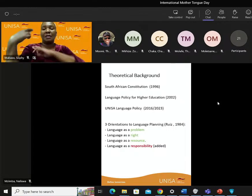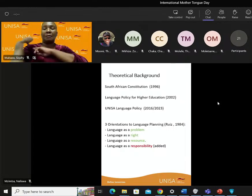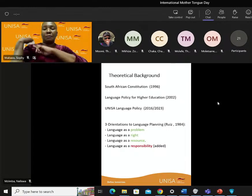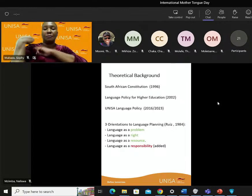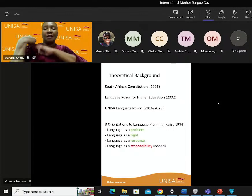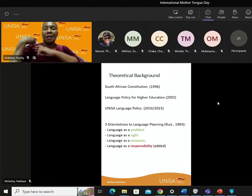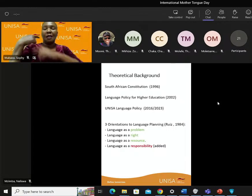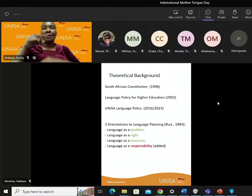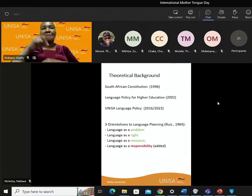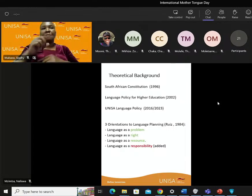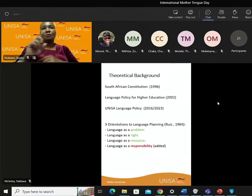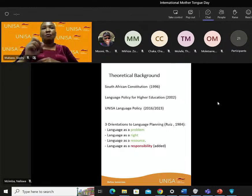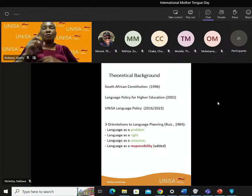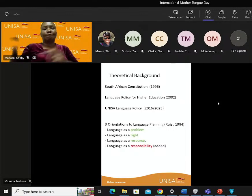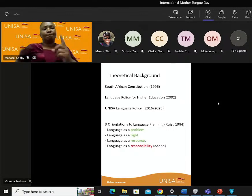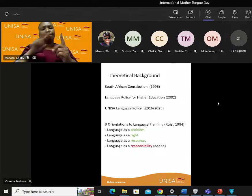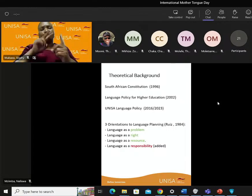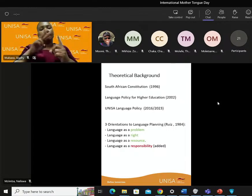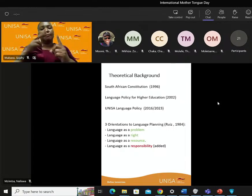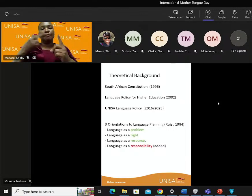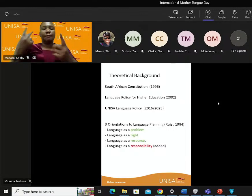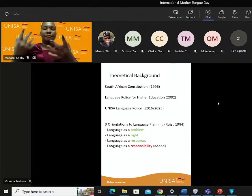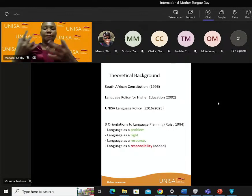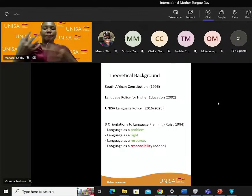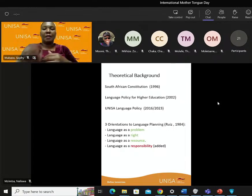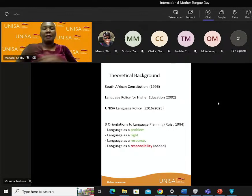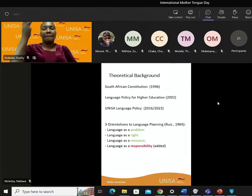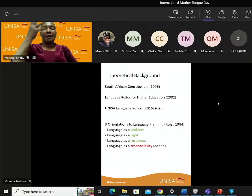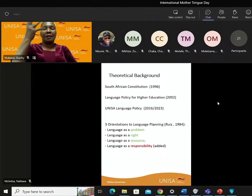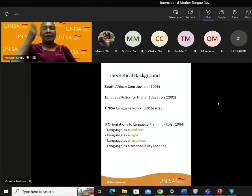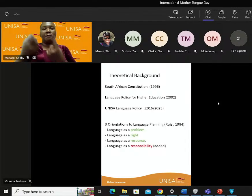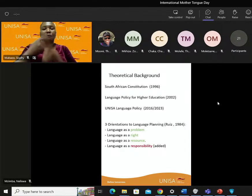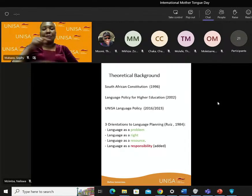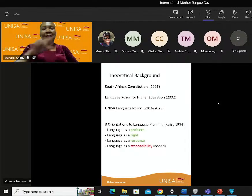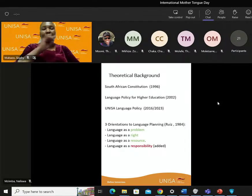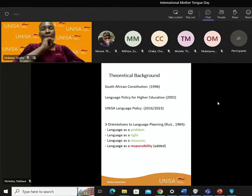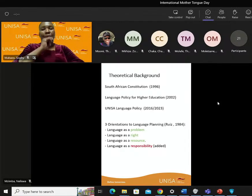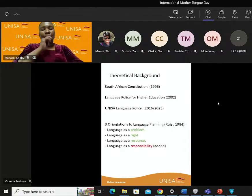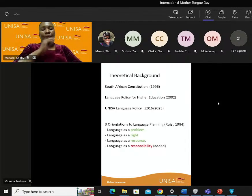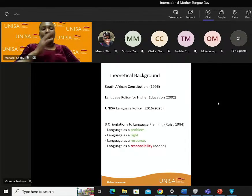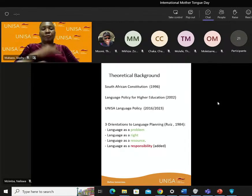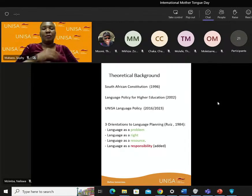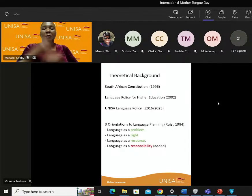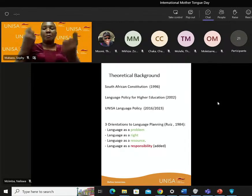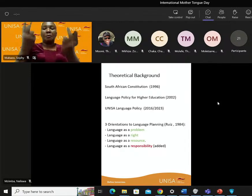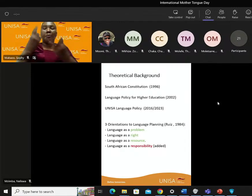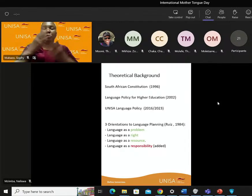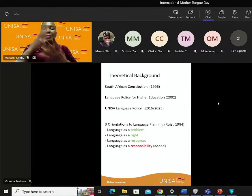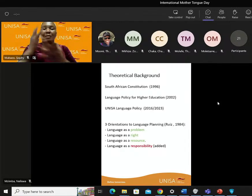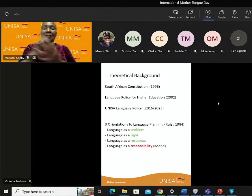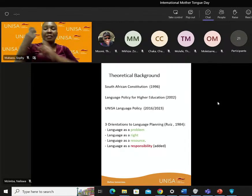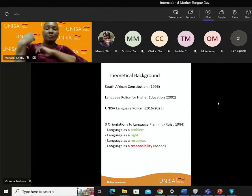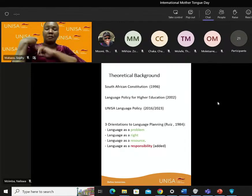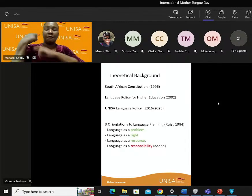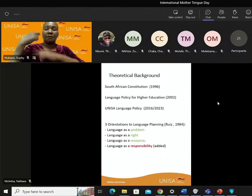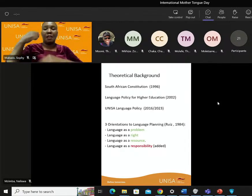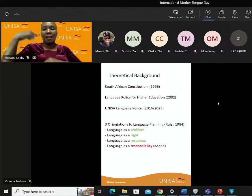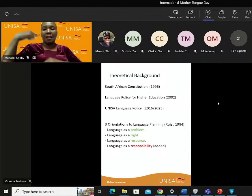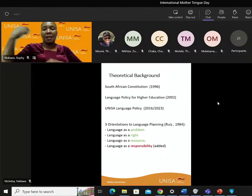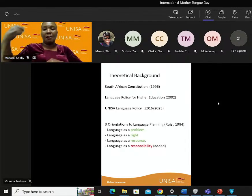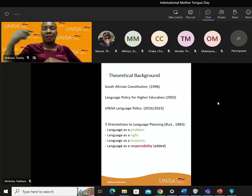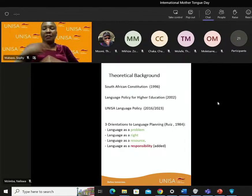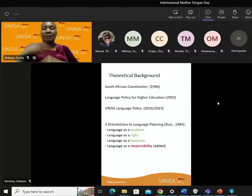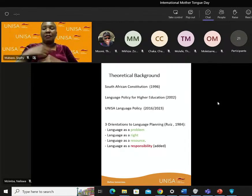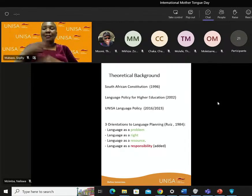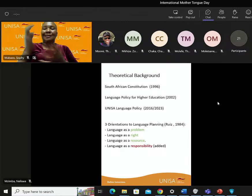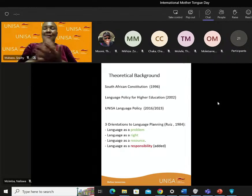is what we've seen in the presentations from this morning, that people have taken responsibility for their languages, they've taken